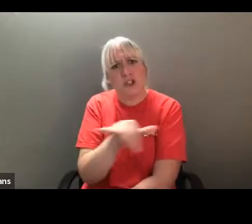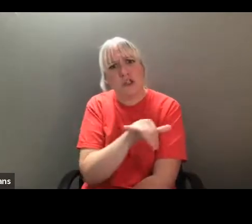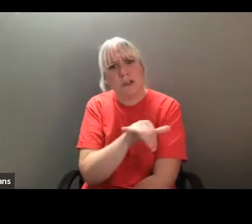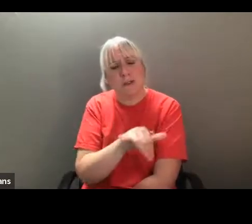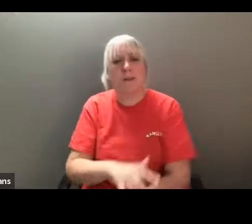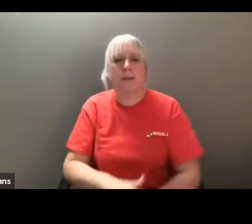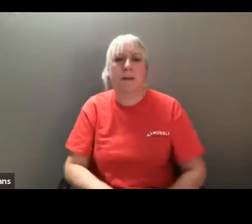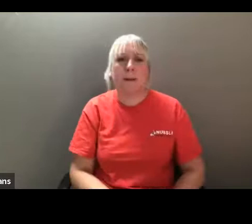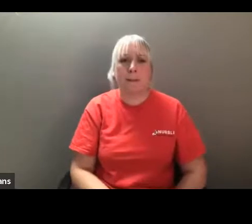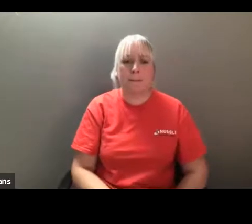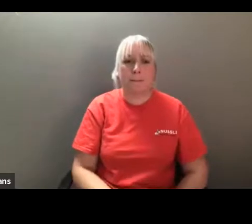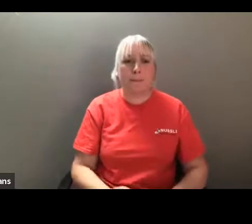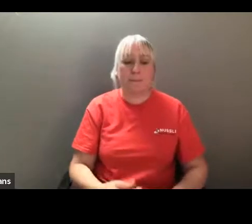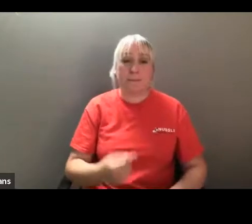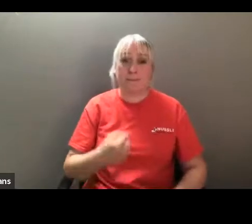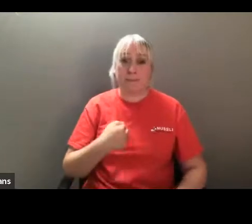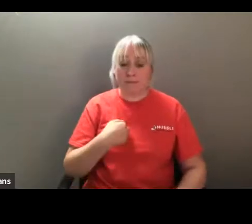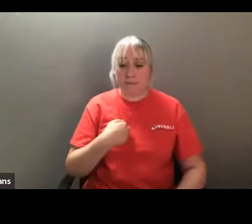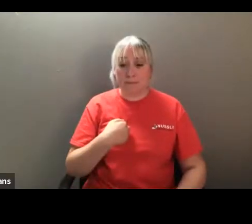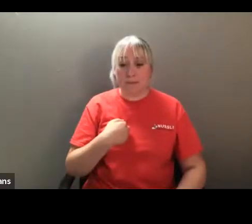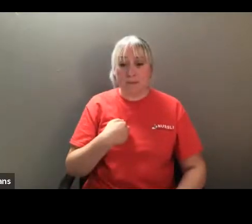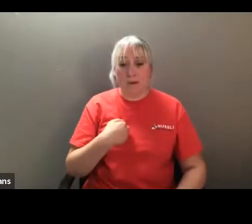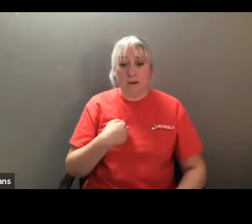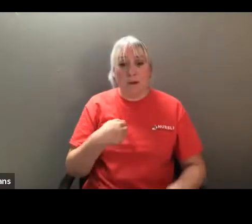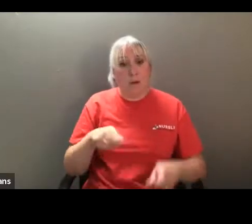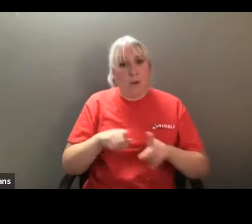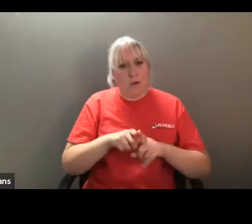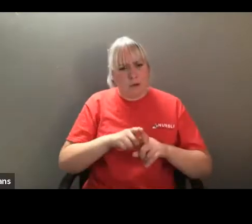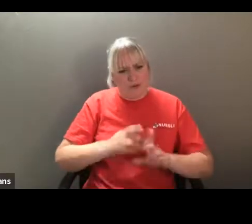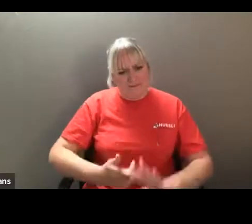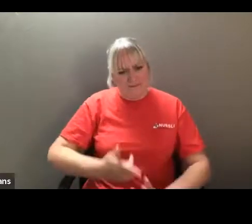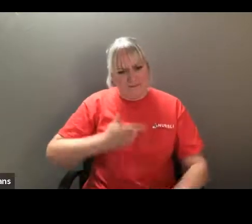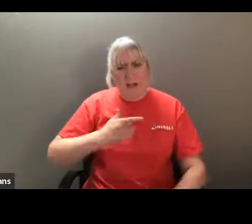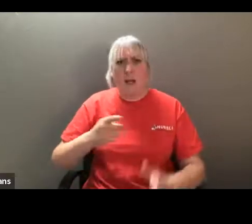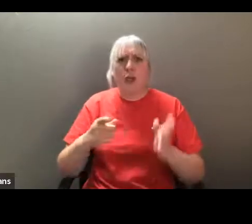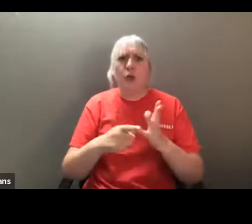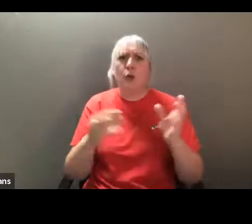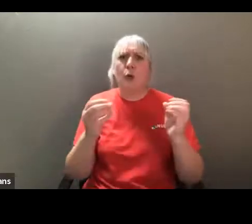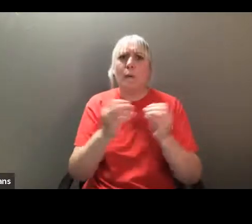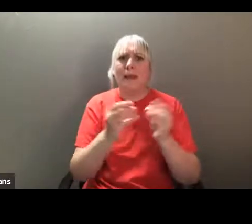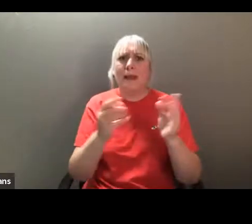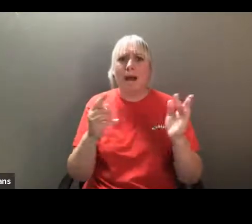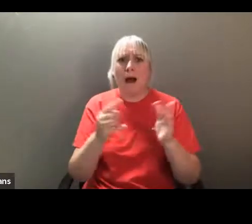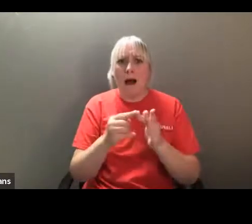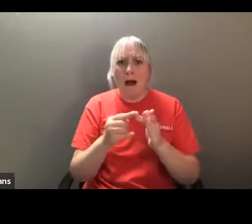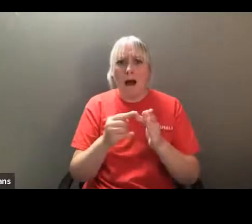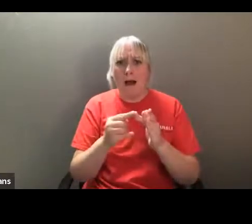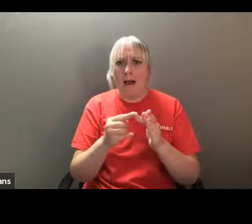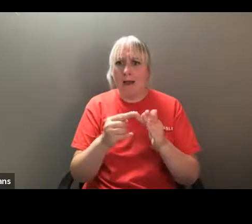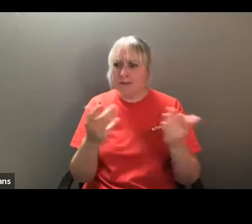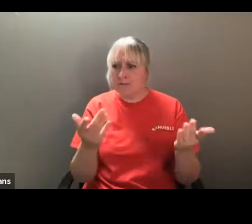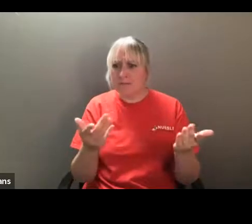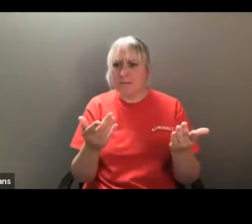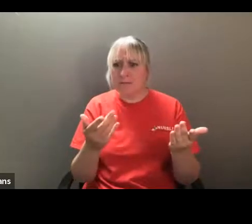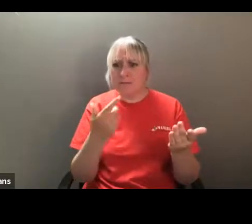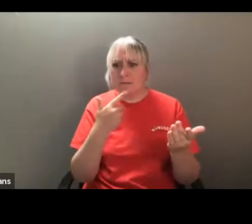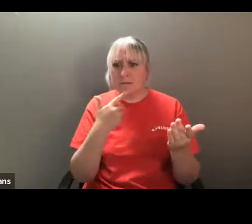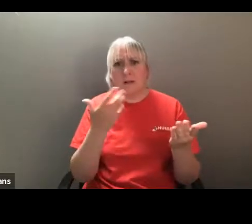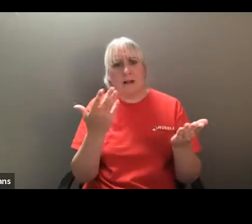I also argue that a UBI is a private green for those, for some on the